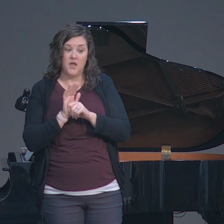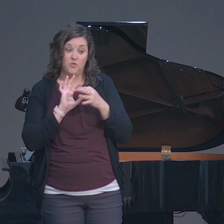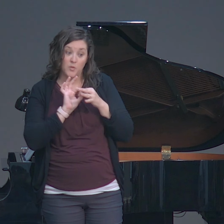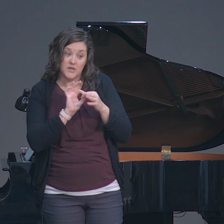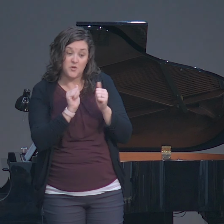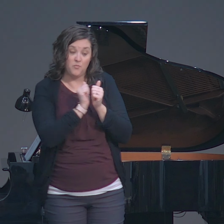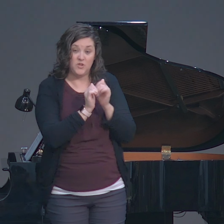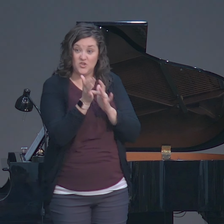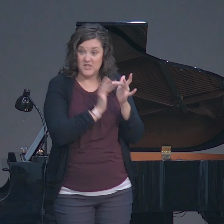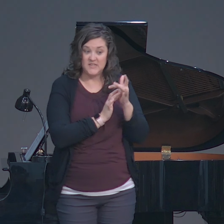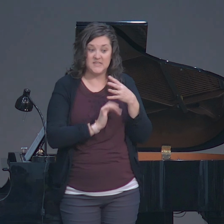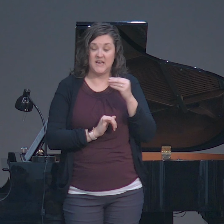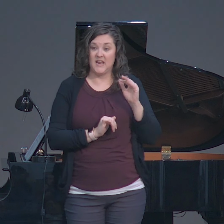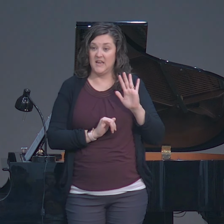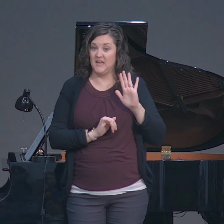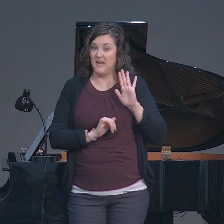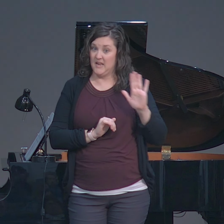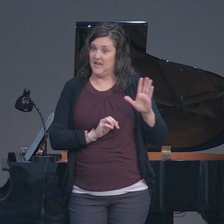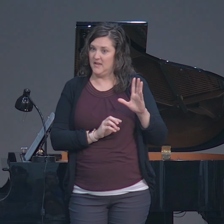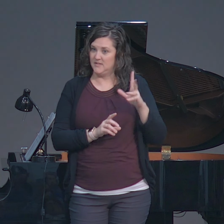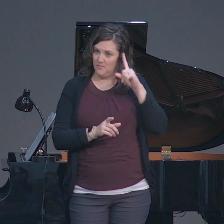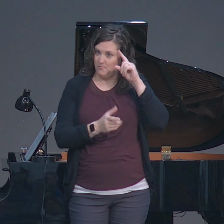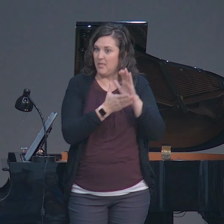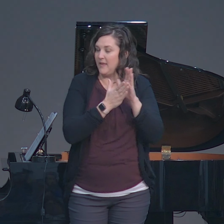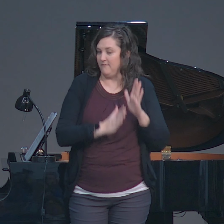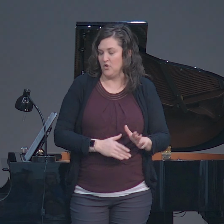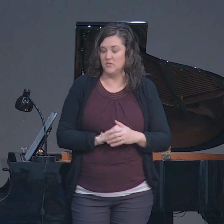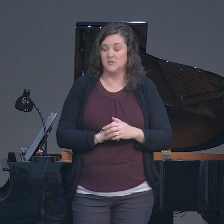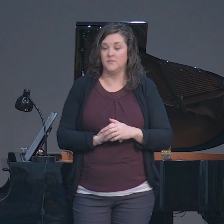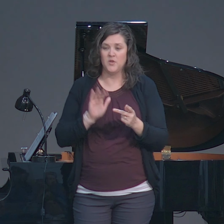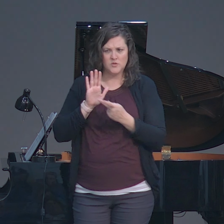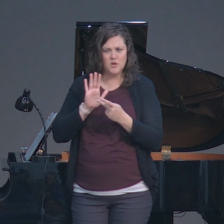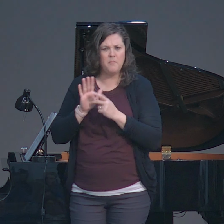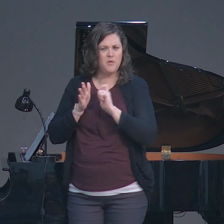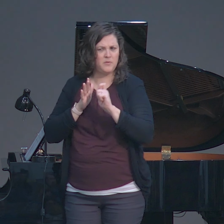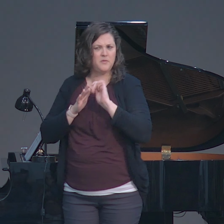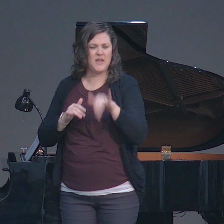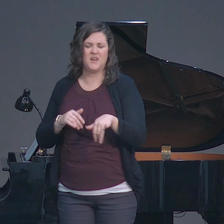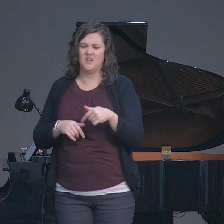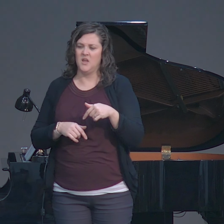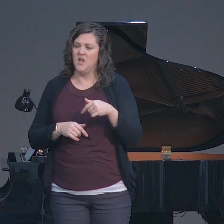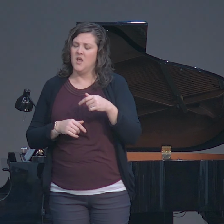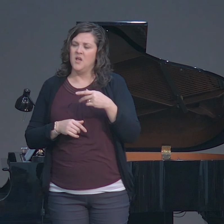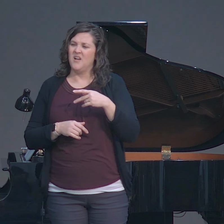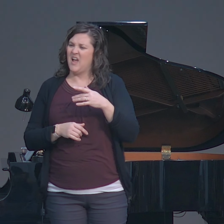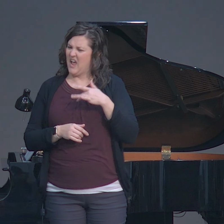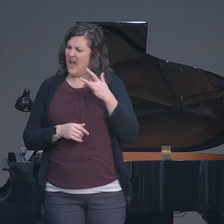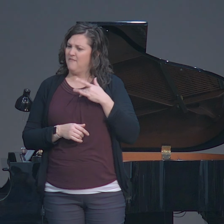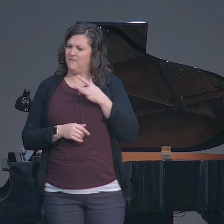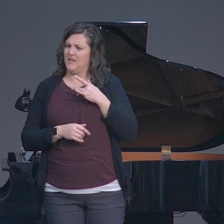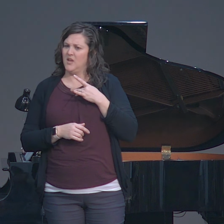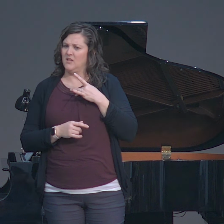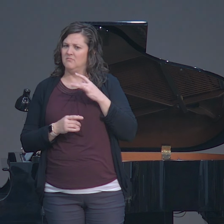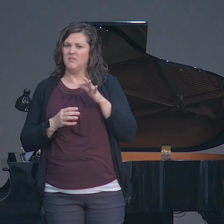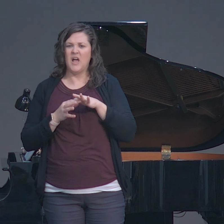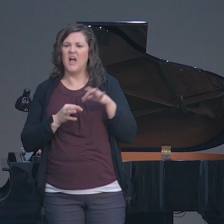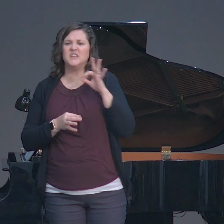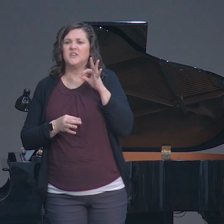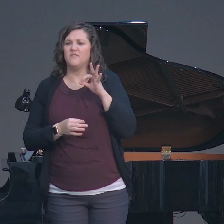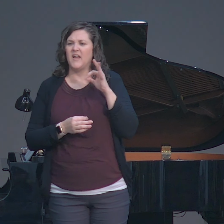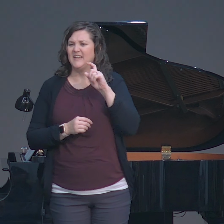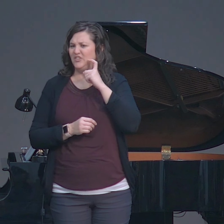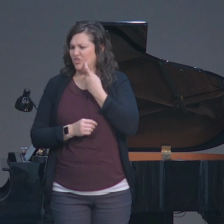him. Paul wrote to the church in Corinth in 2 Corinthians 11, "For I feel a divine jealousy for you, since I